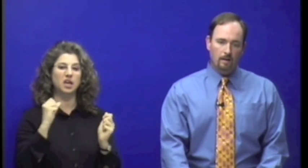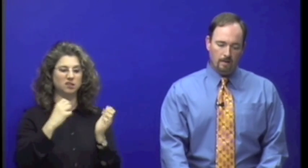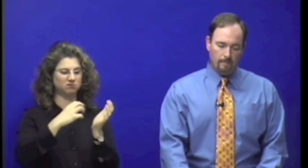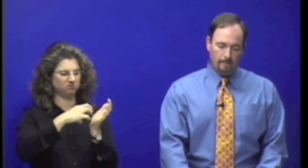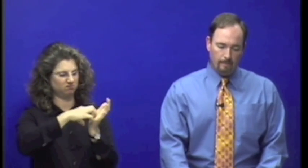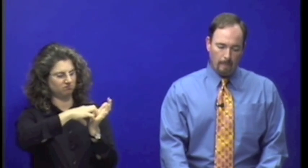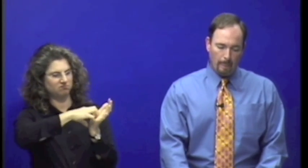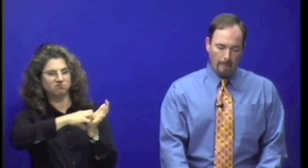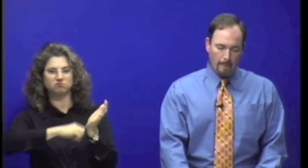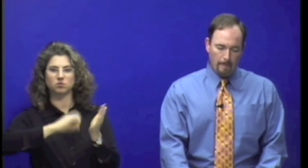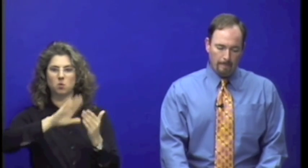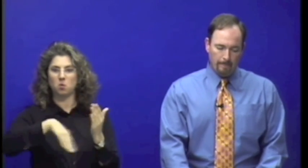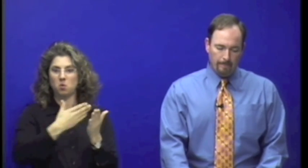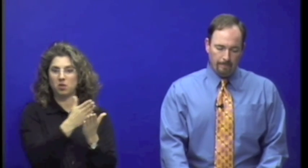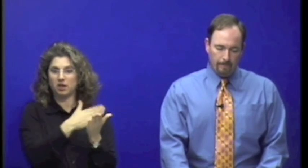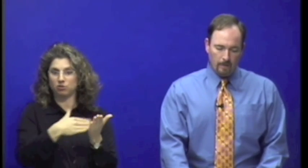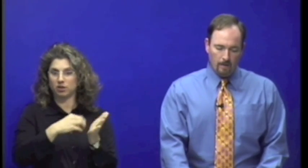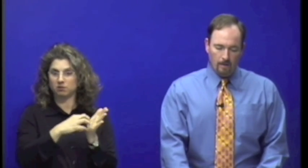entire area.